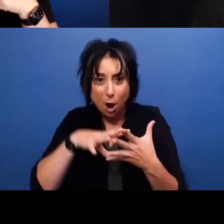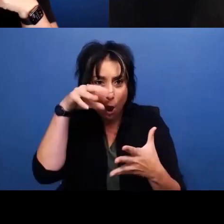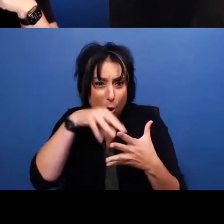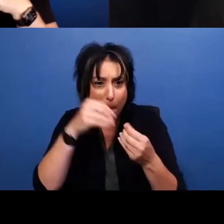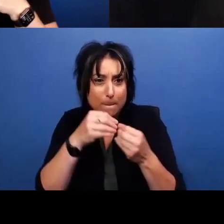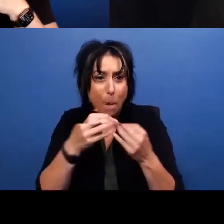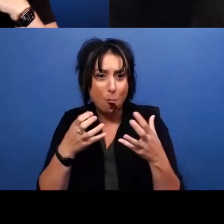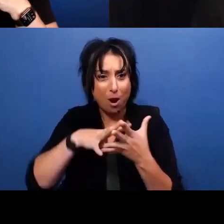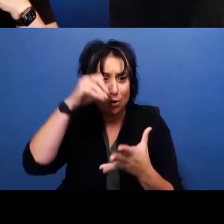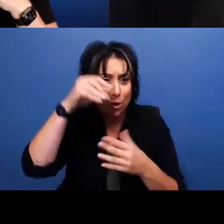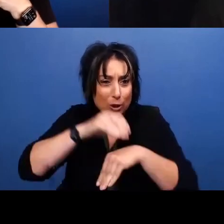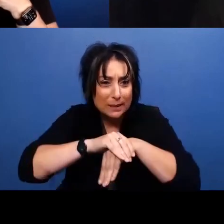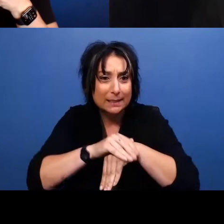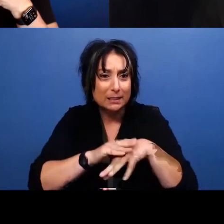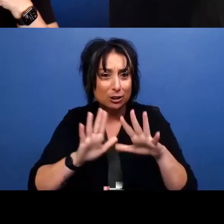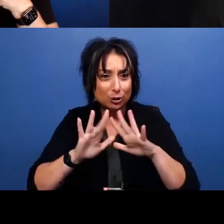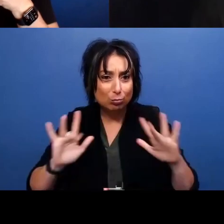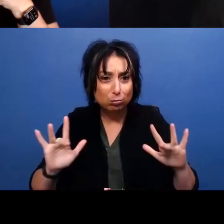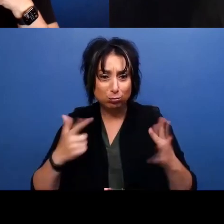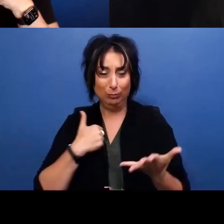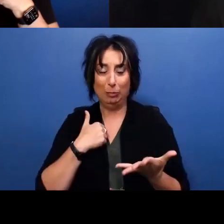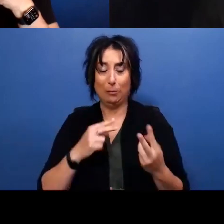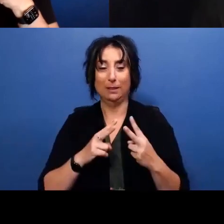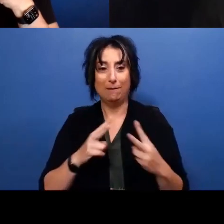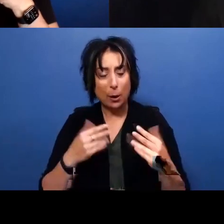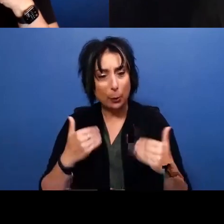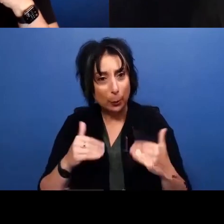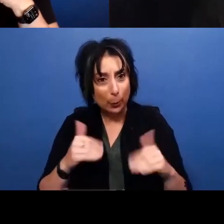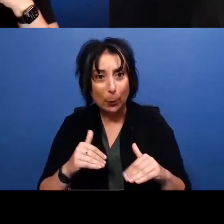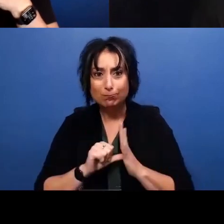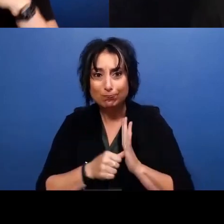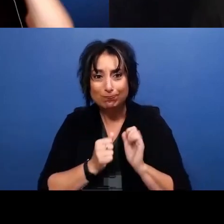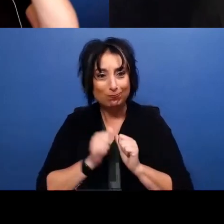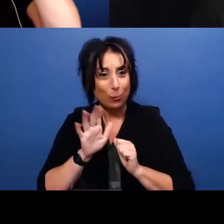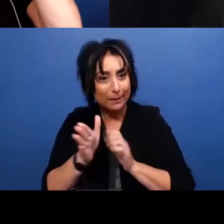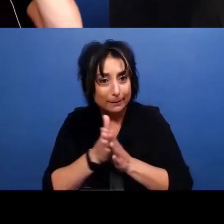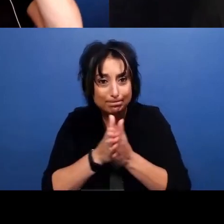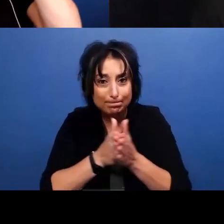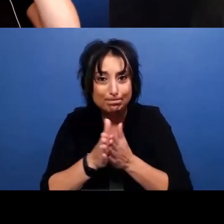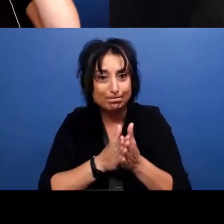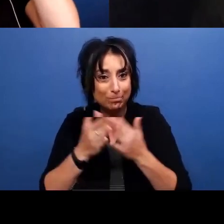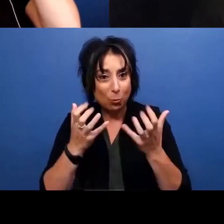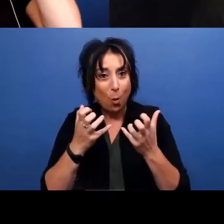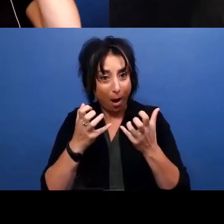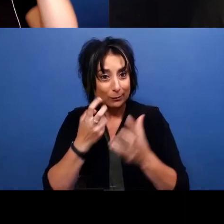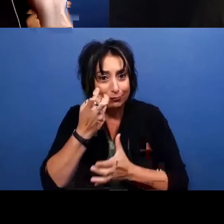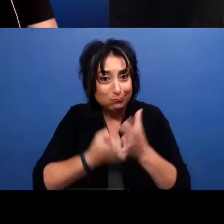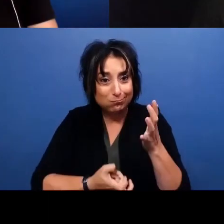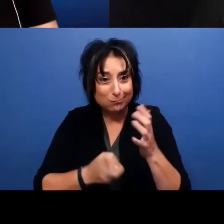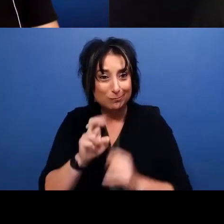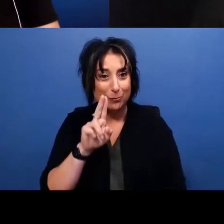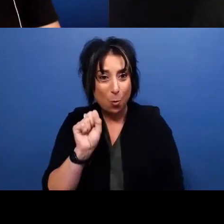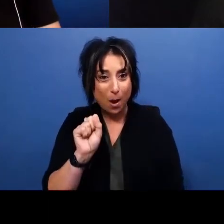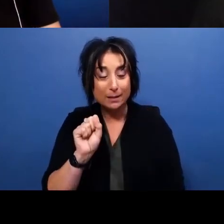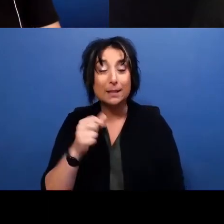And so I was really moved by his passion to want to be in the United States. And so I